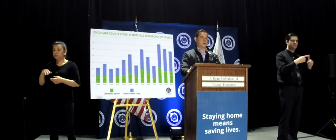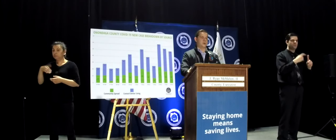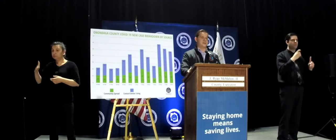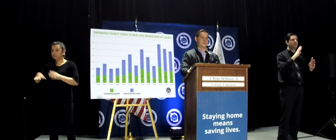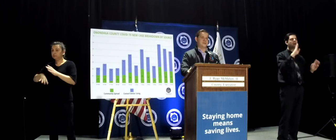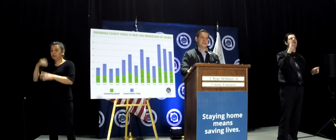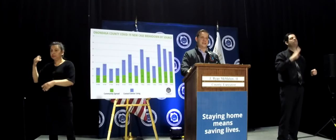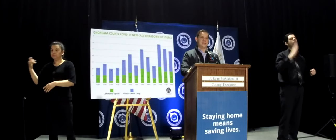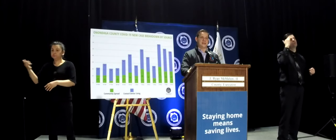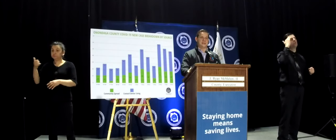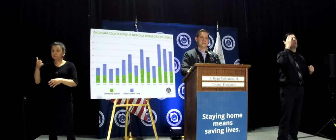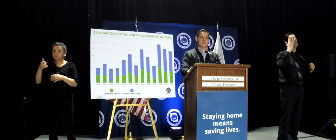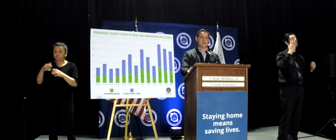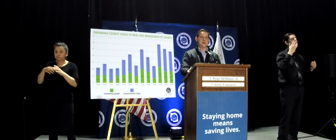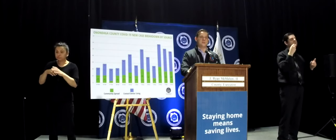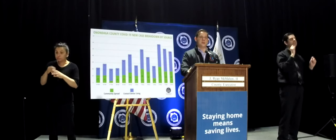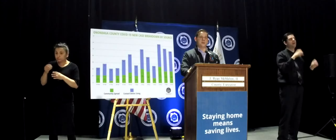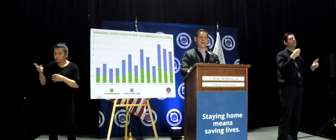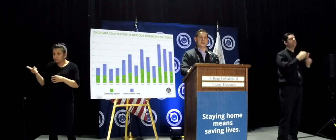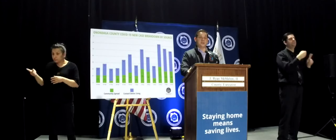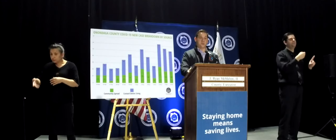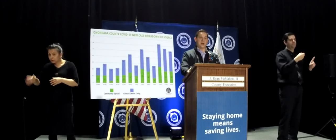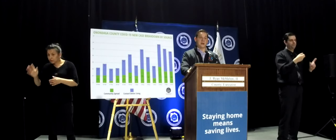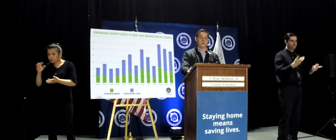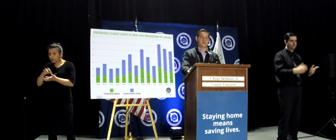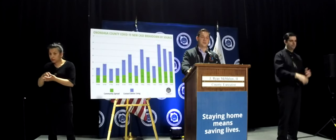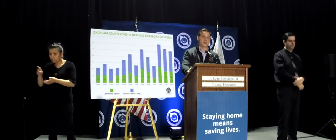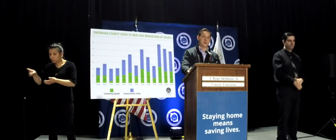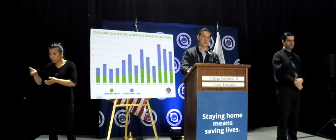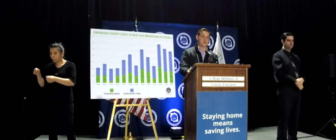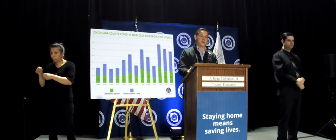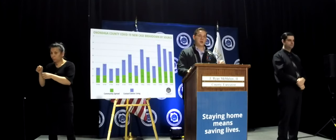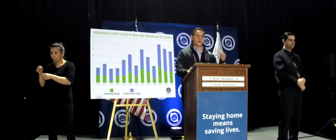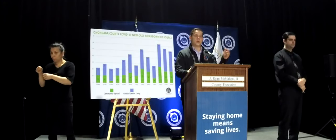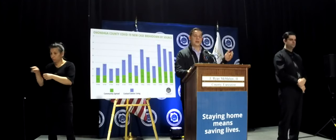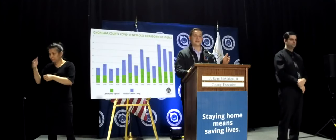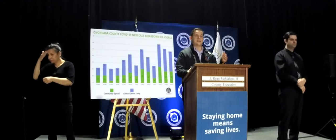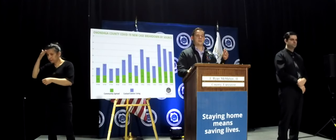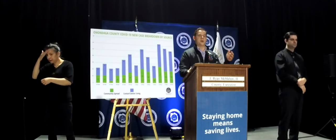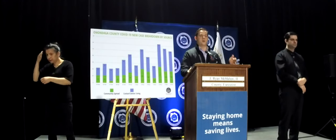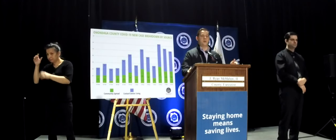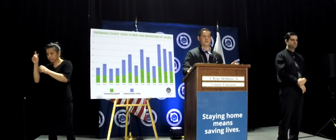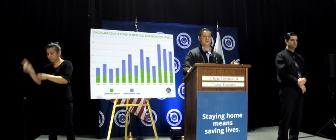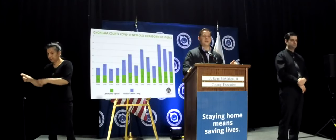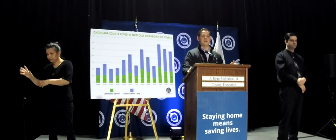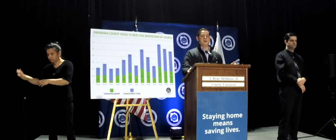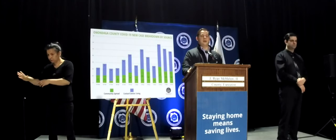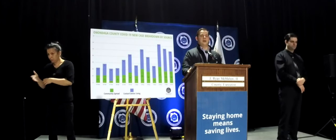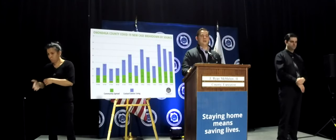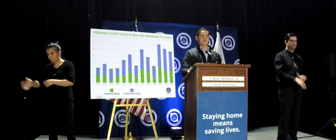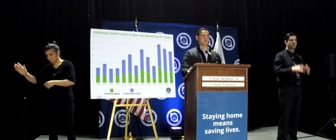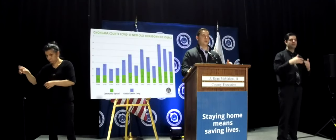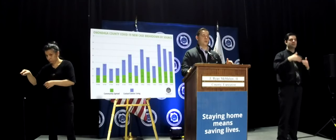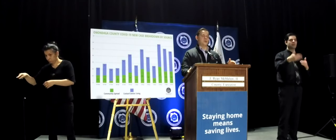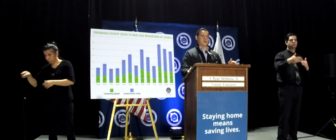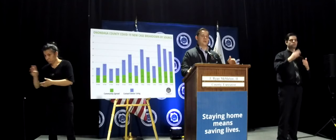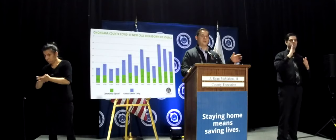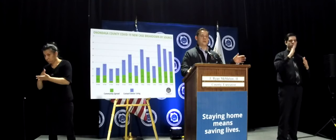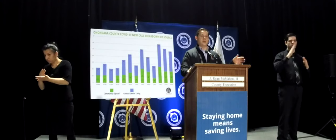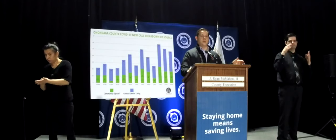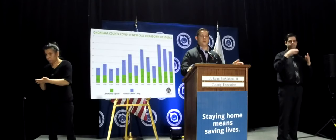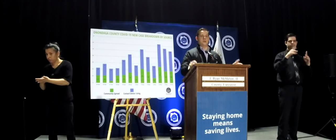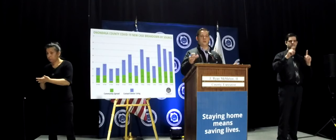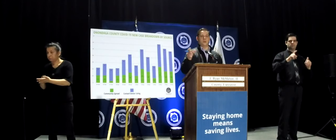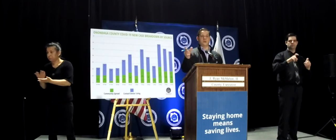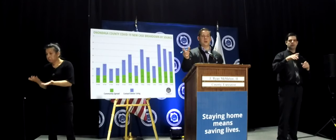picking neighborhoods that have seen cases. Maybe not a spread, but have seen cases. We would anticipate we would see similar results in